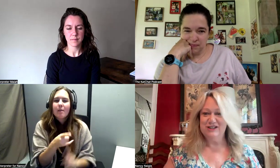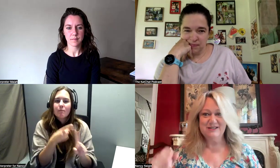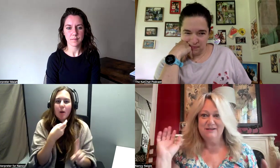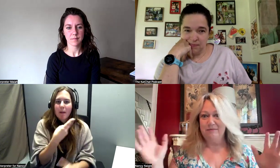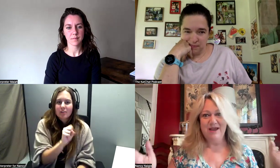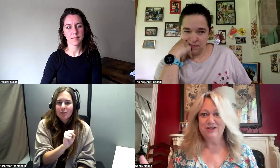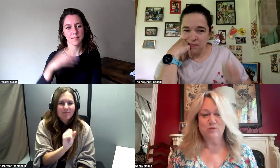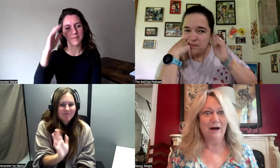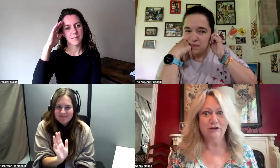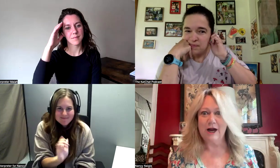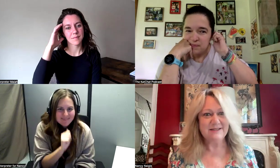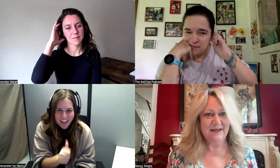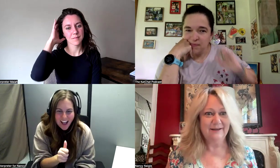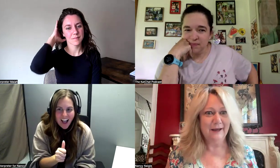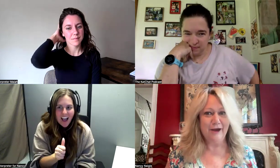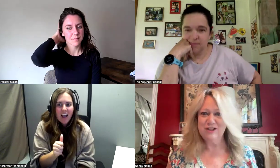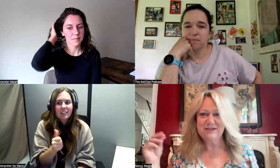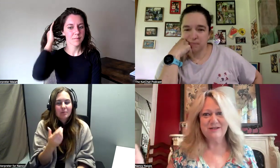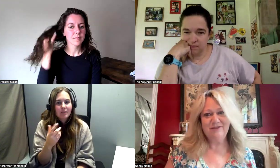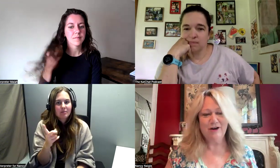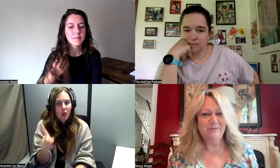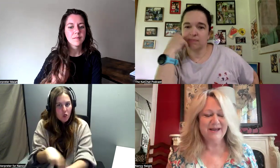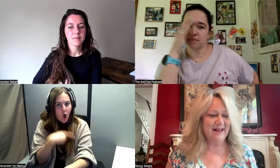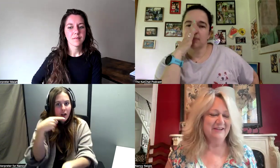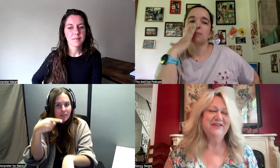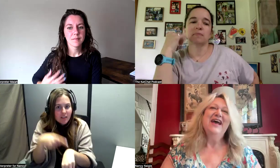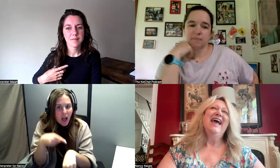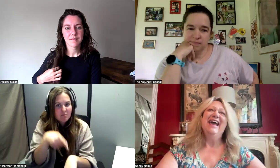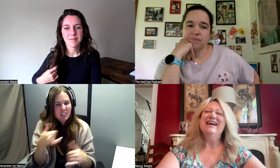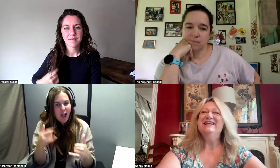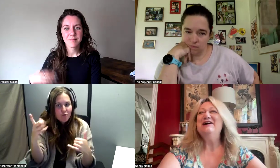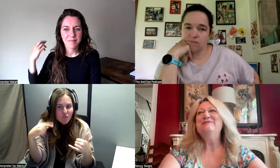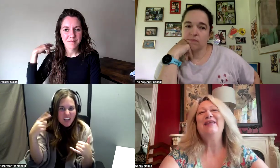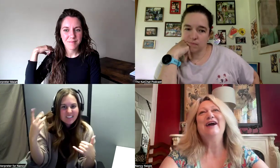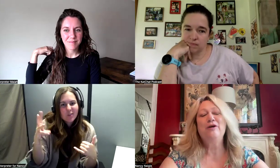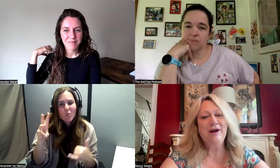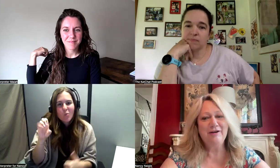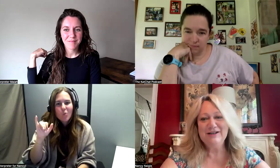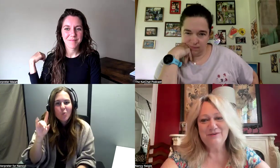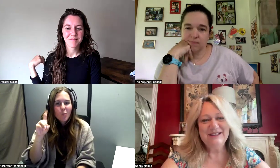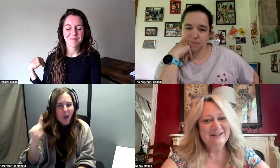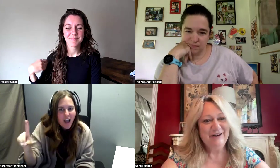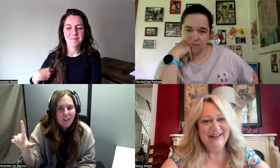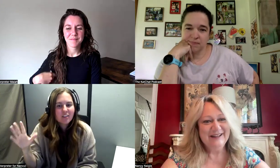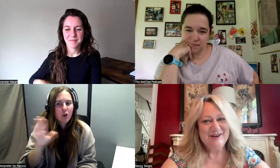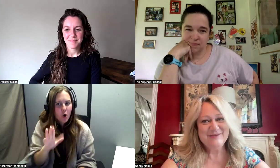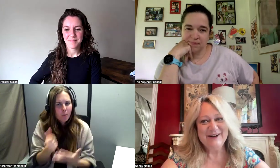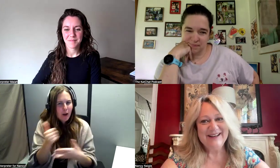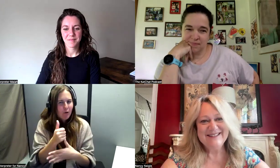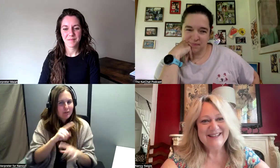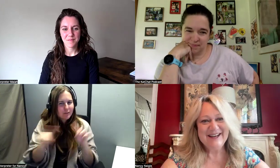and she's wild and crazy. She's just living her big life, and her priorities are really different